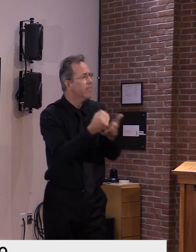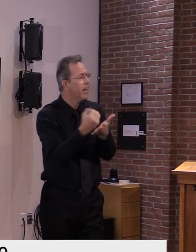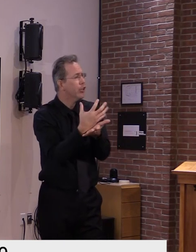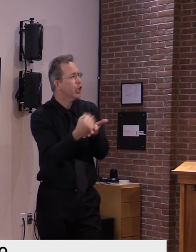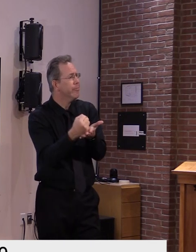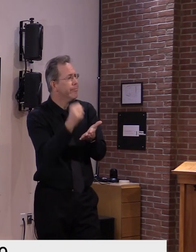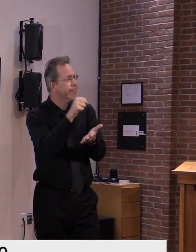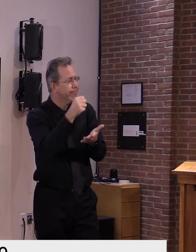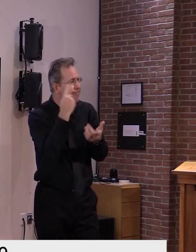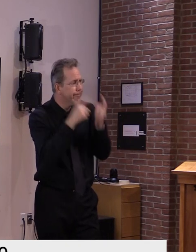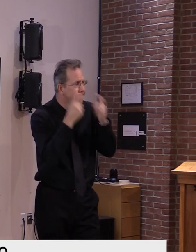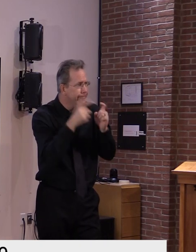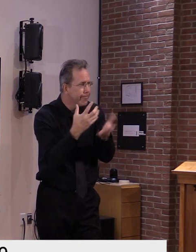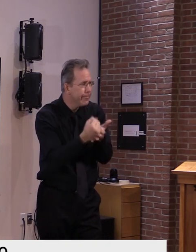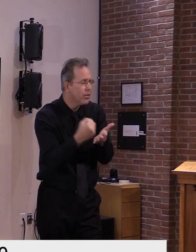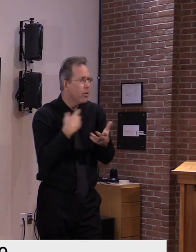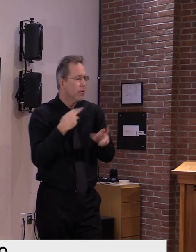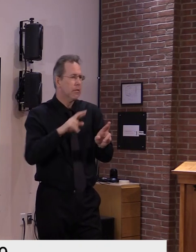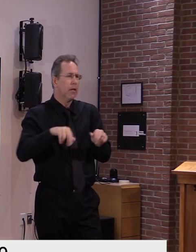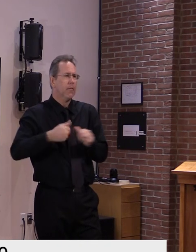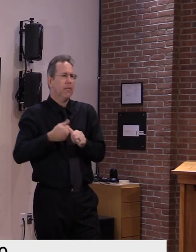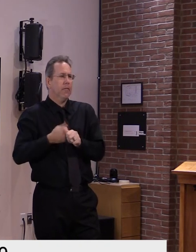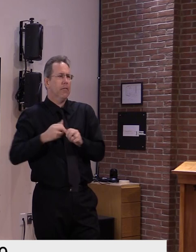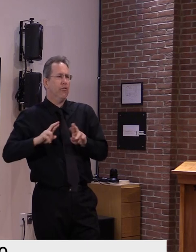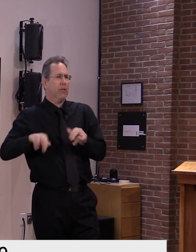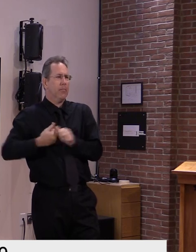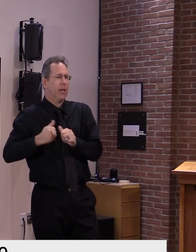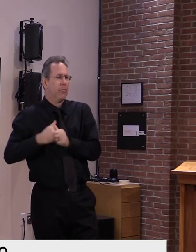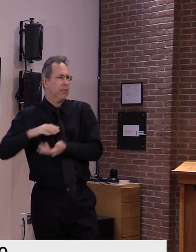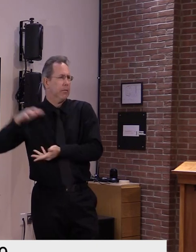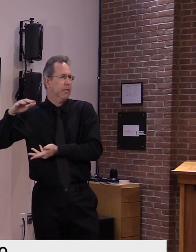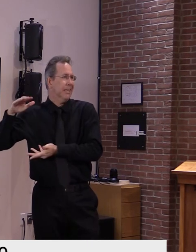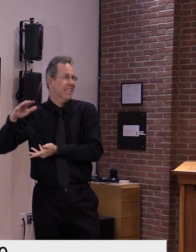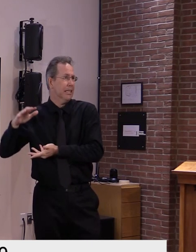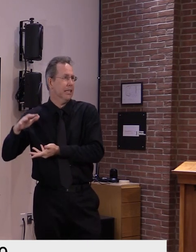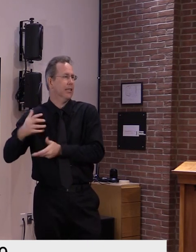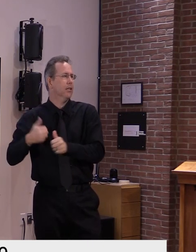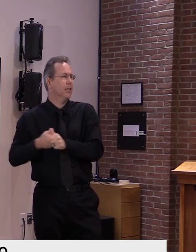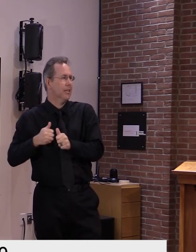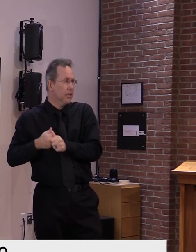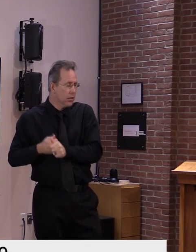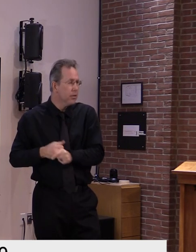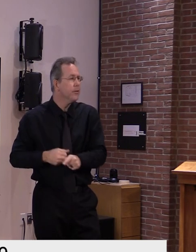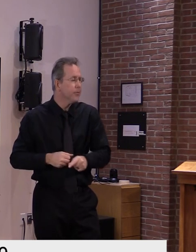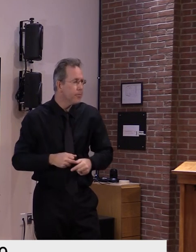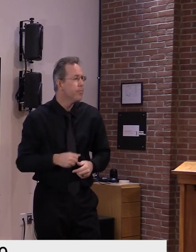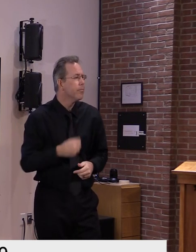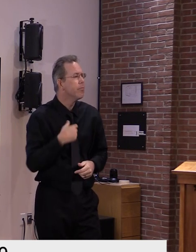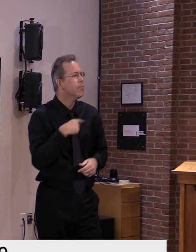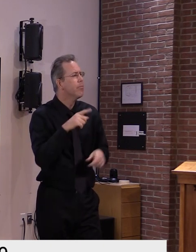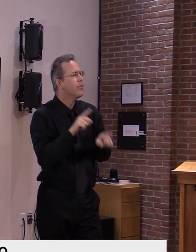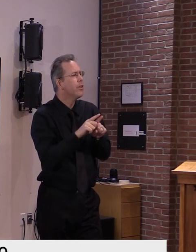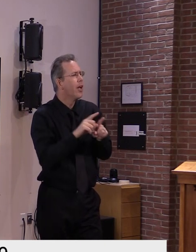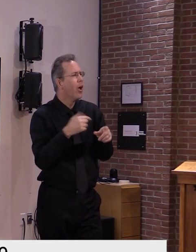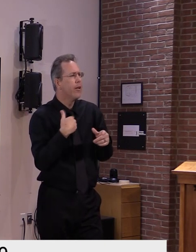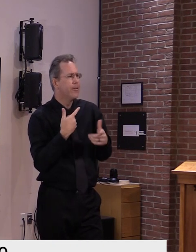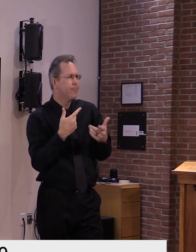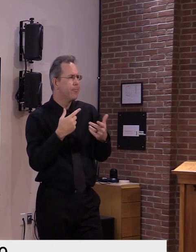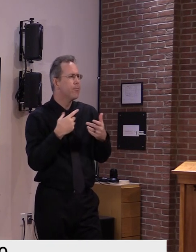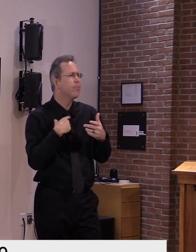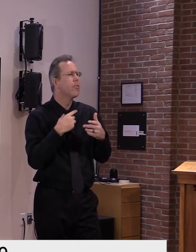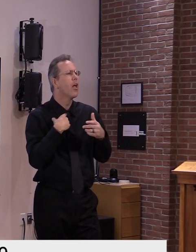seen decreases in the state, but I should be clear, in the state's emergency countermeasure stock at this stage.